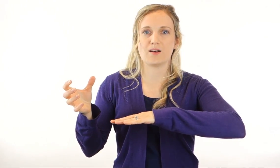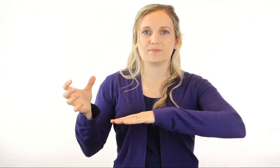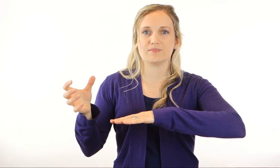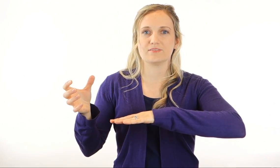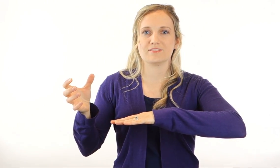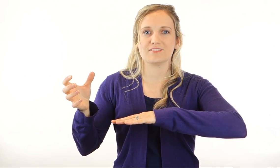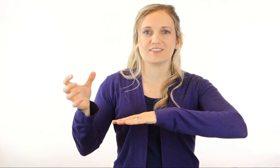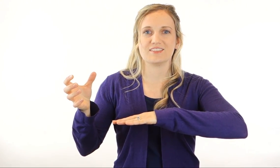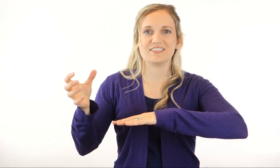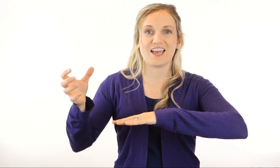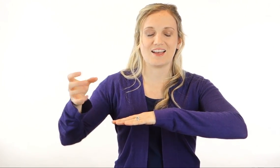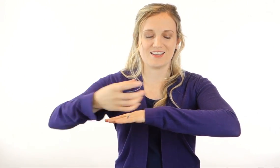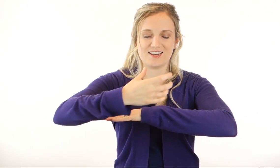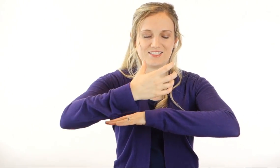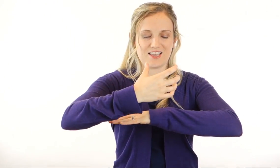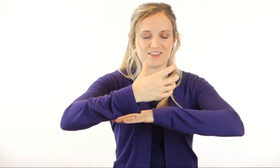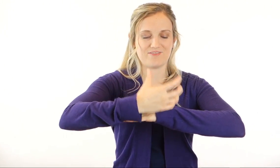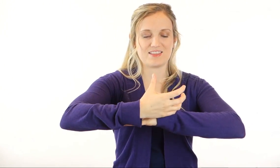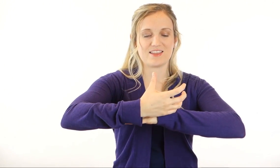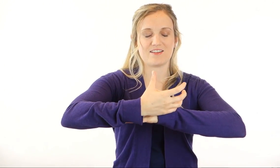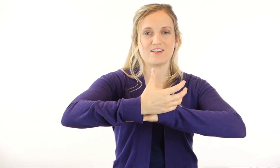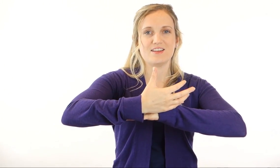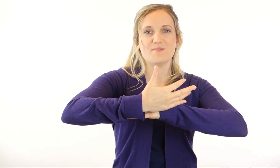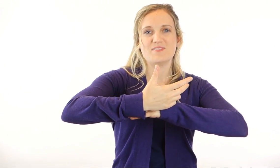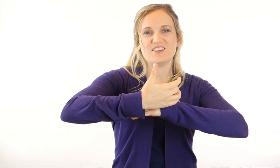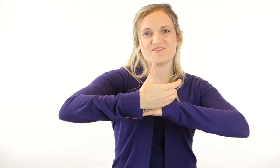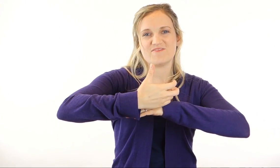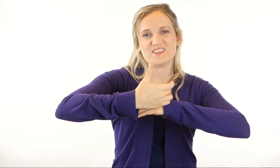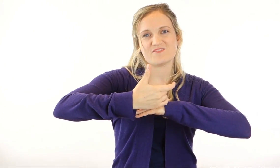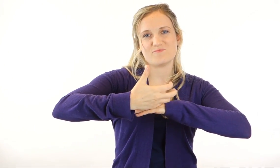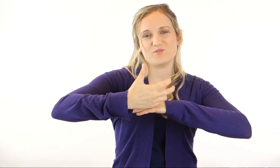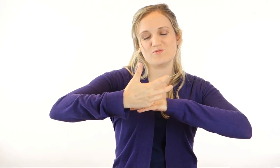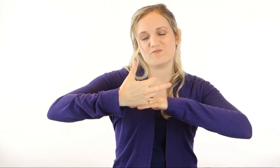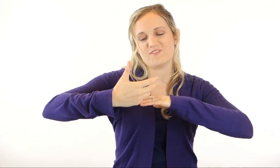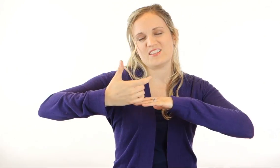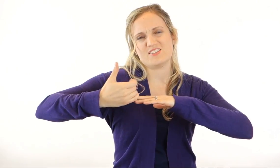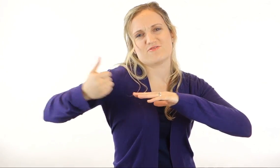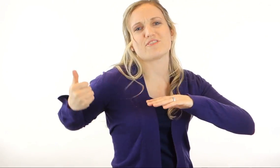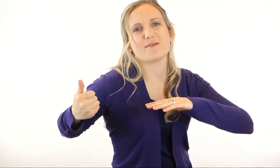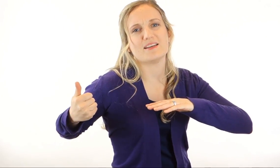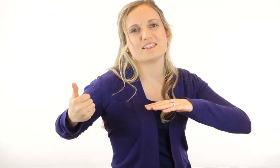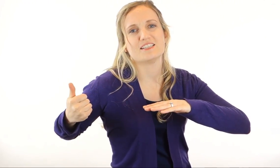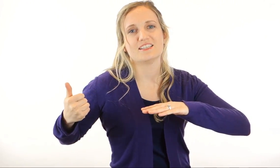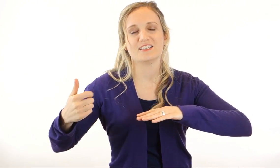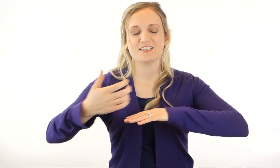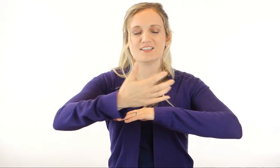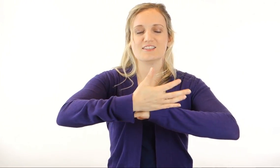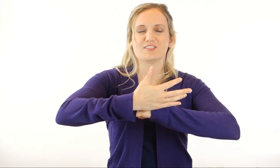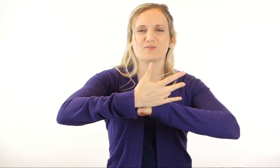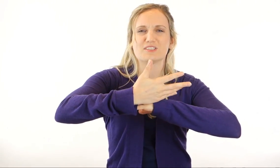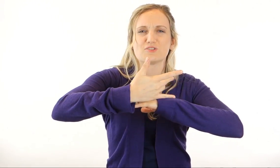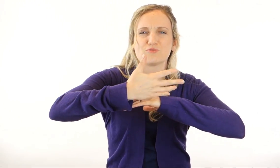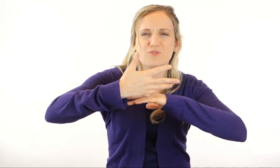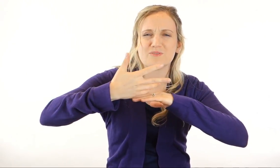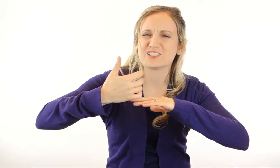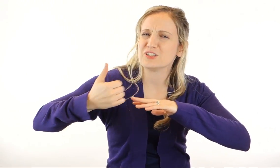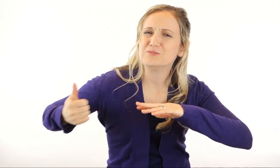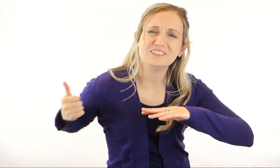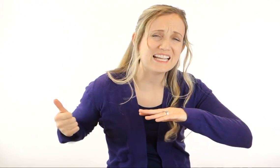pop. Yeah, and it's like right there. But then your fingers move and then you grab it. So it's growing too